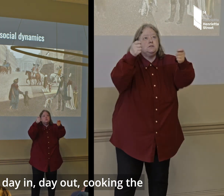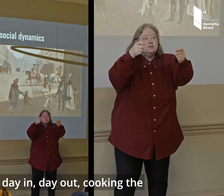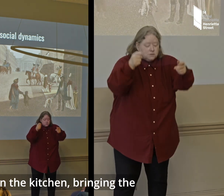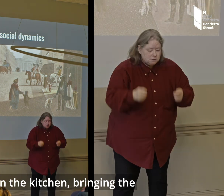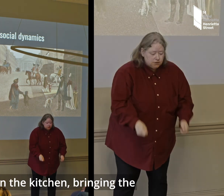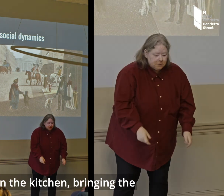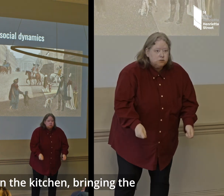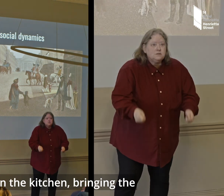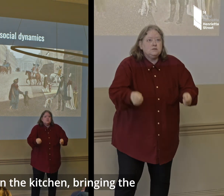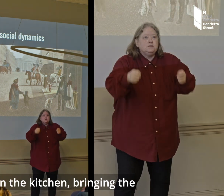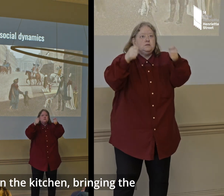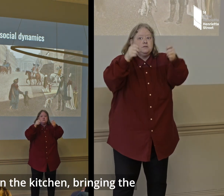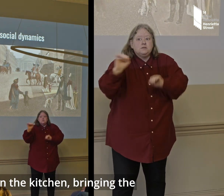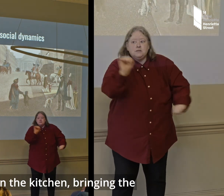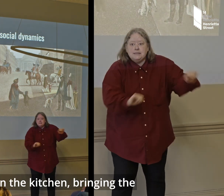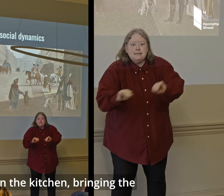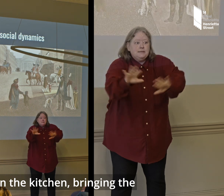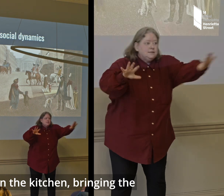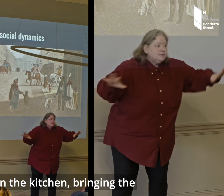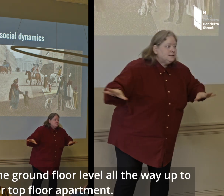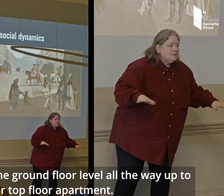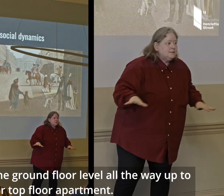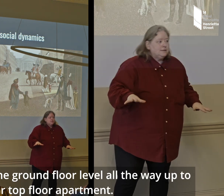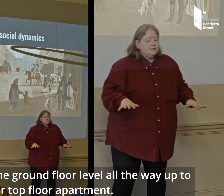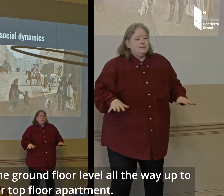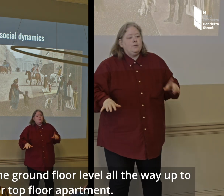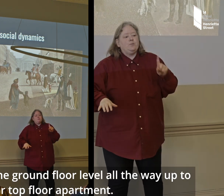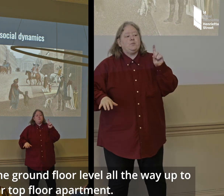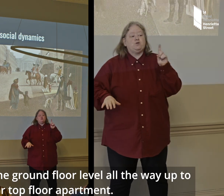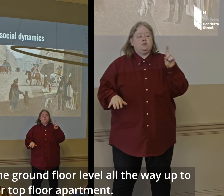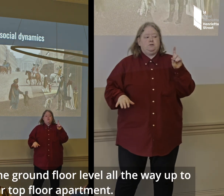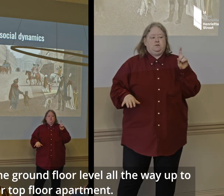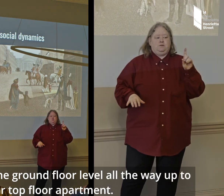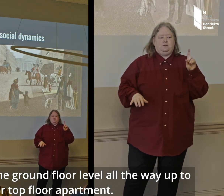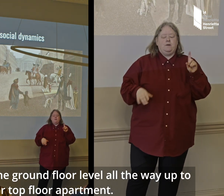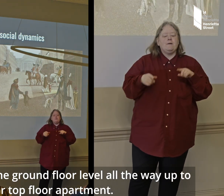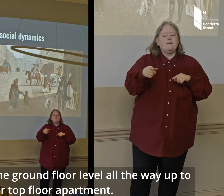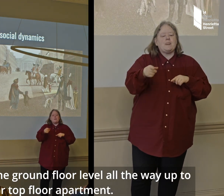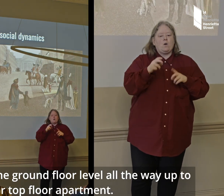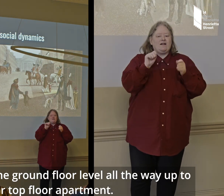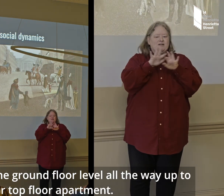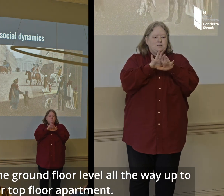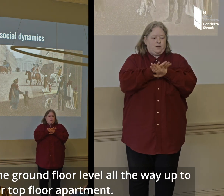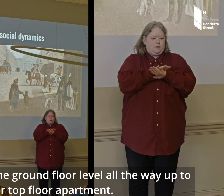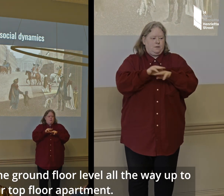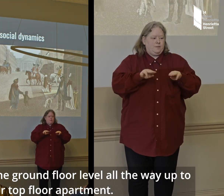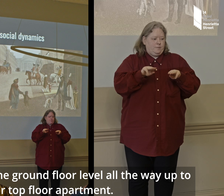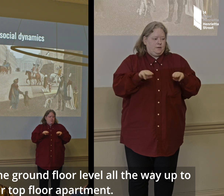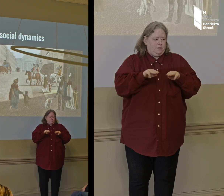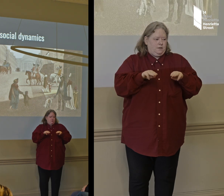cooking the dinner in the kitchen, bringing the shopping in from the ground floor level all the way up to your top floor